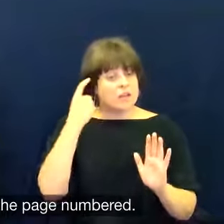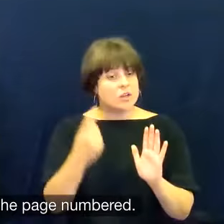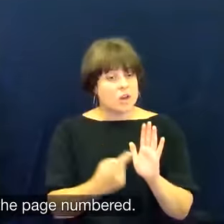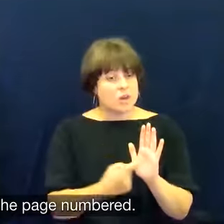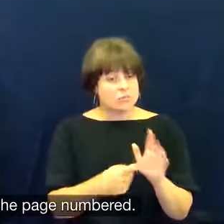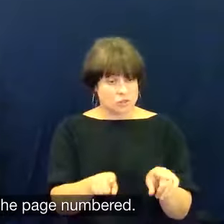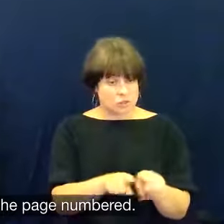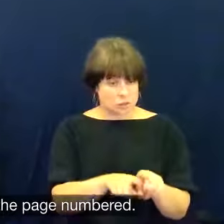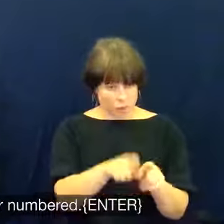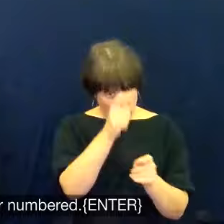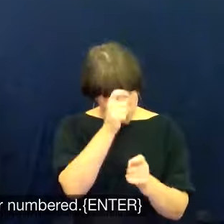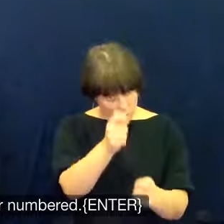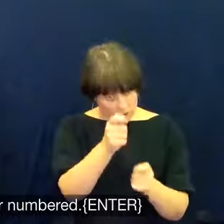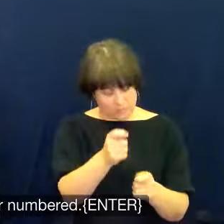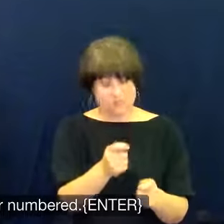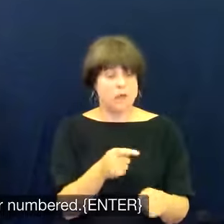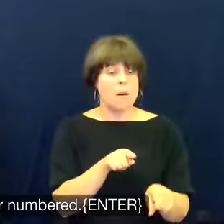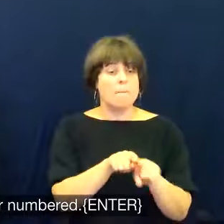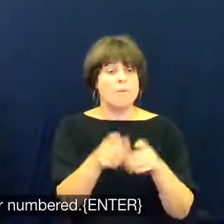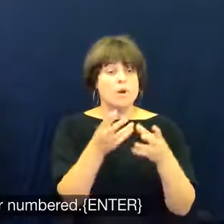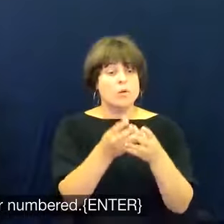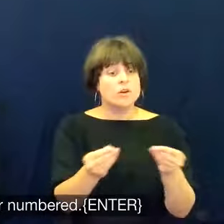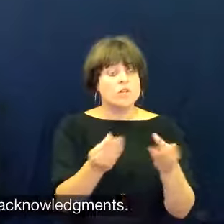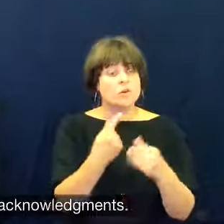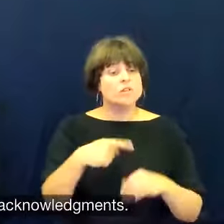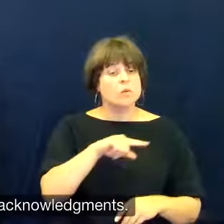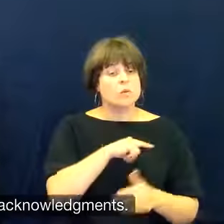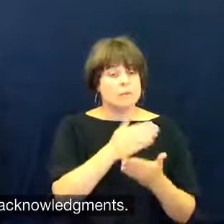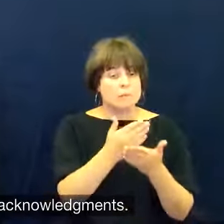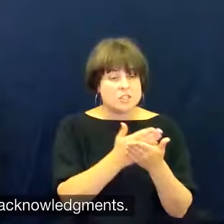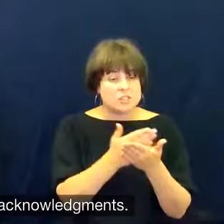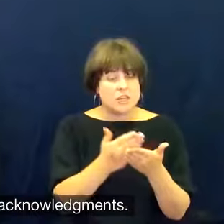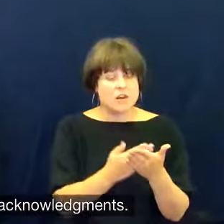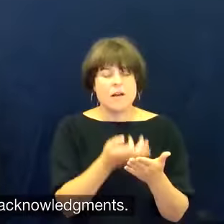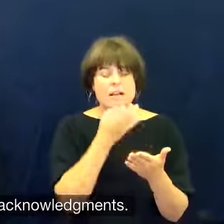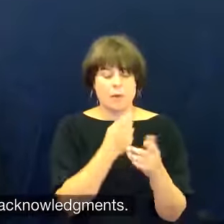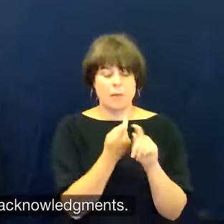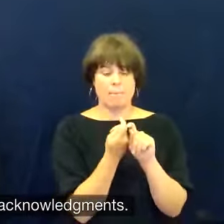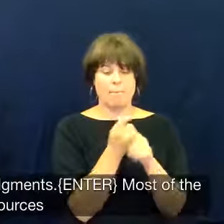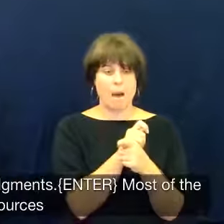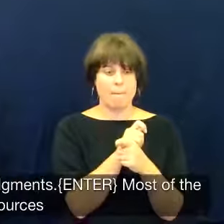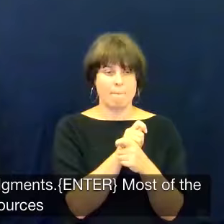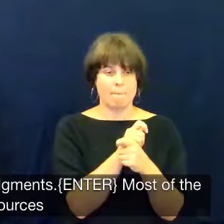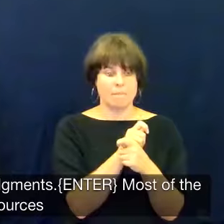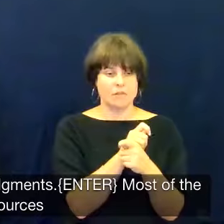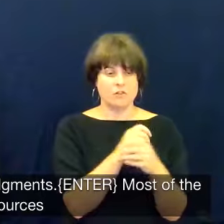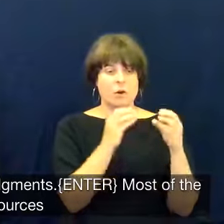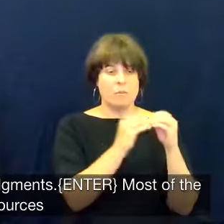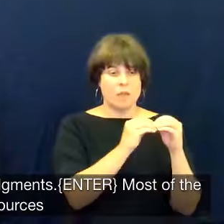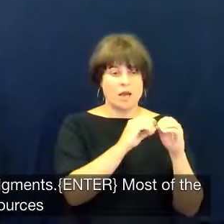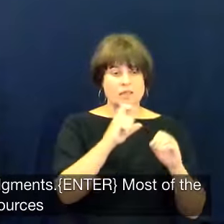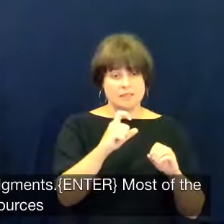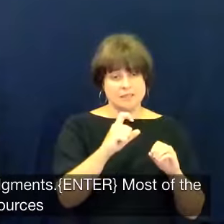of the resources that we've been sharing have just been slightly adapted from Blind Citizens